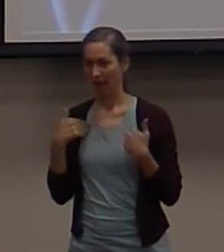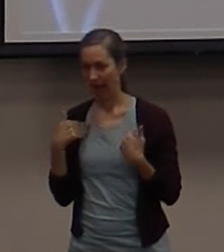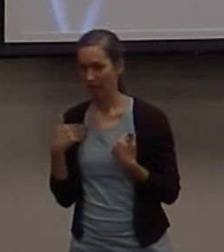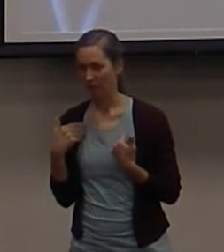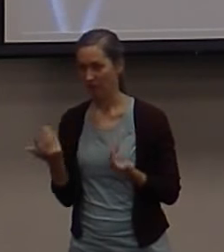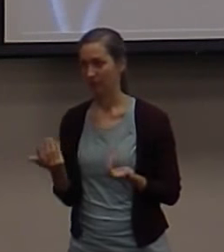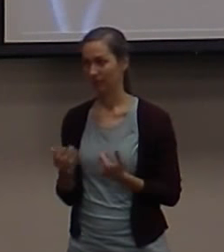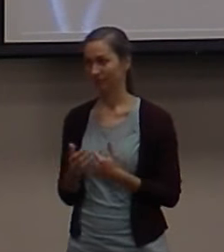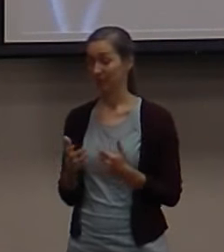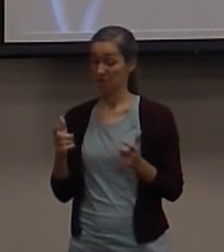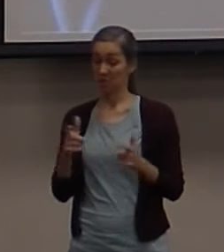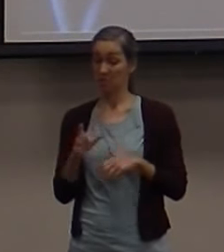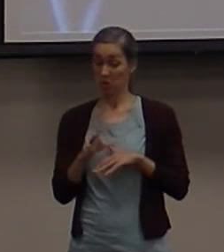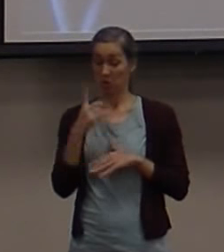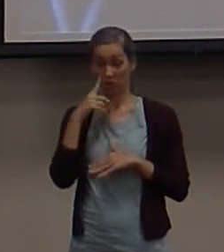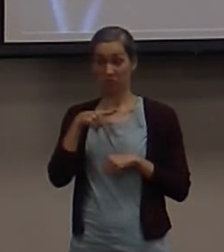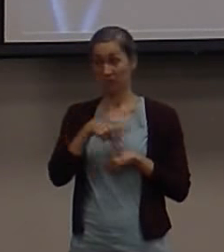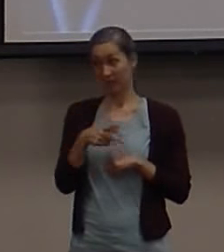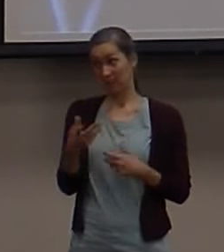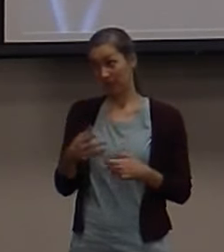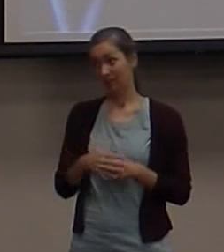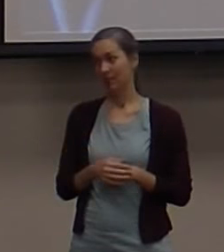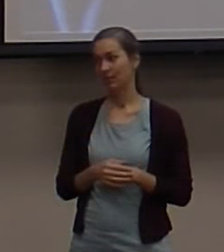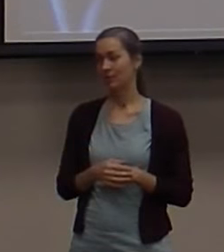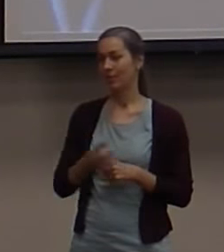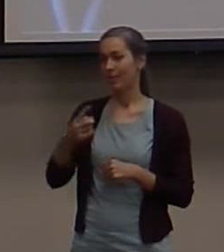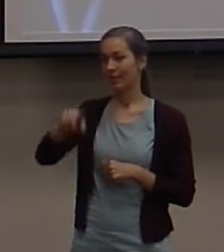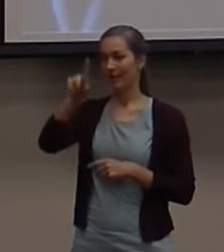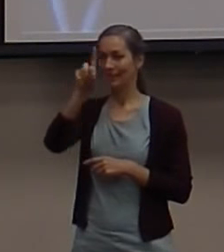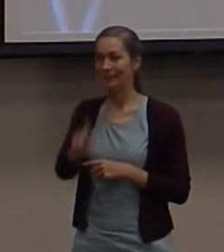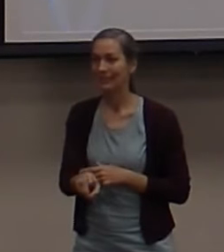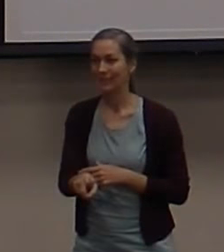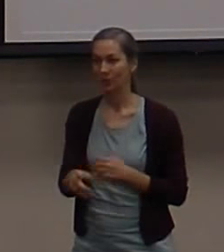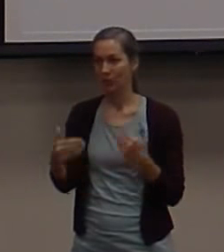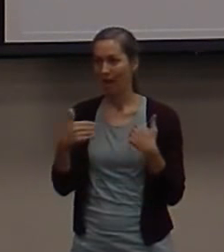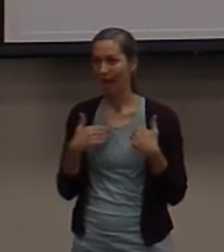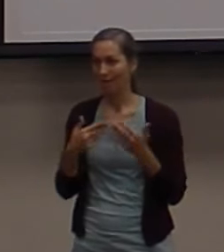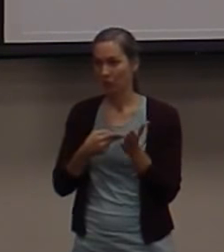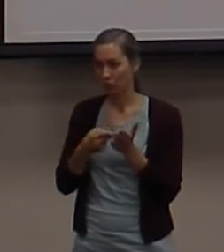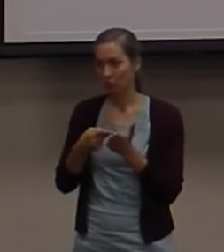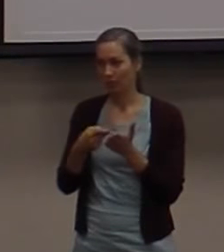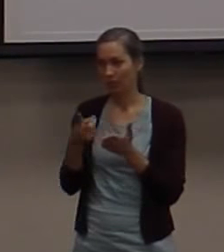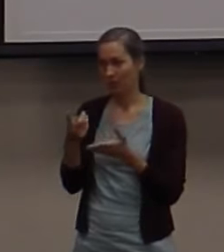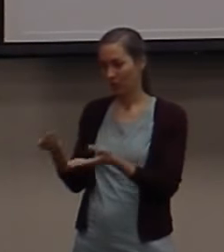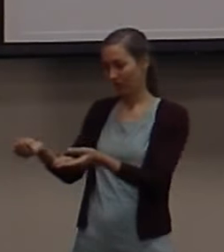said, they need to be grounded in truth, and you put truth in my hand.